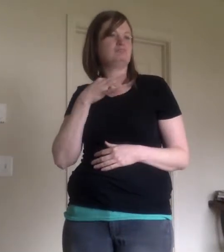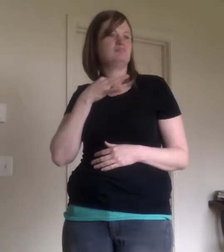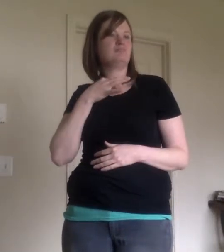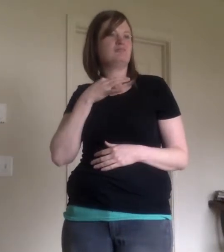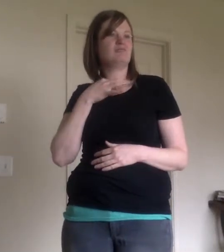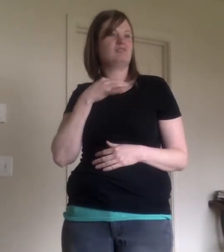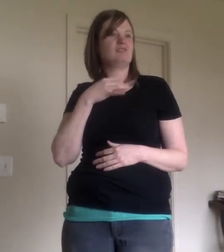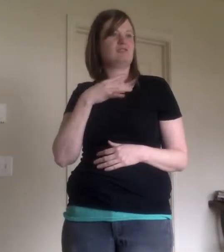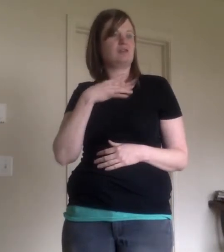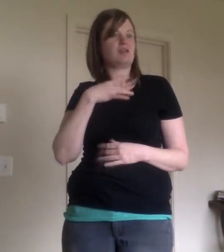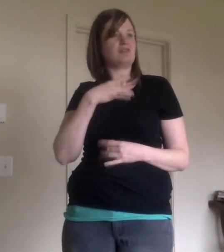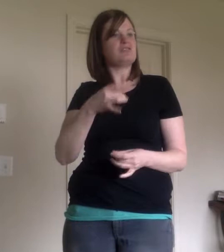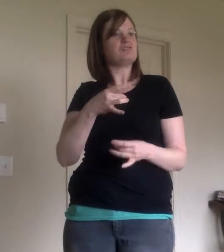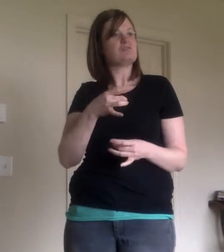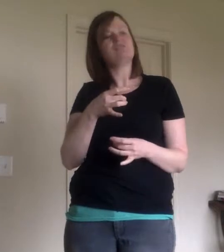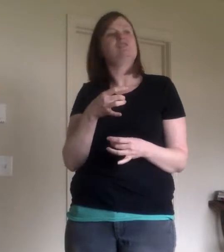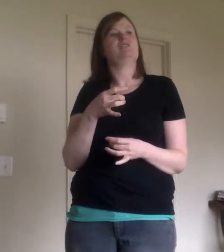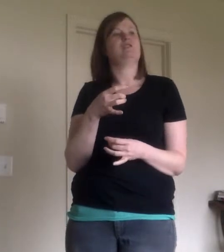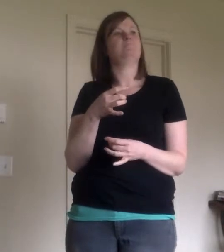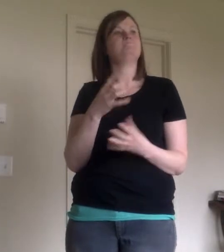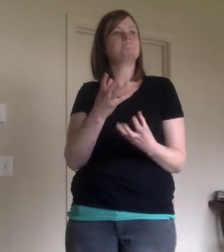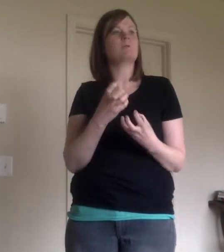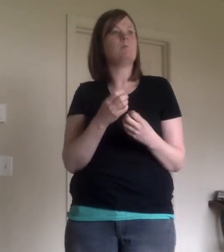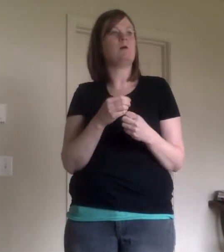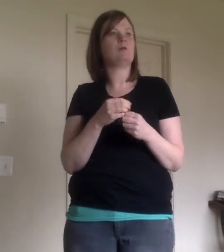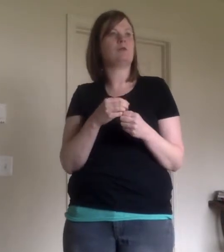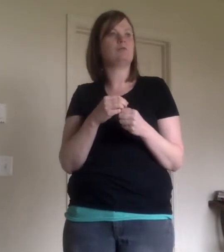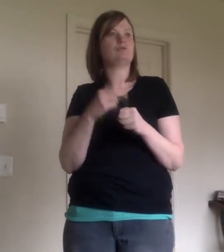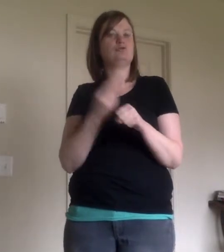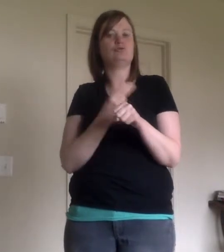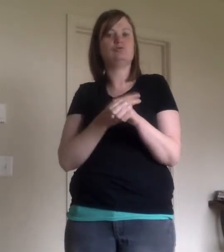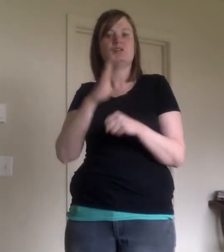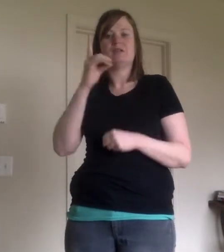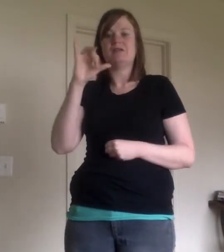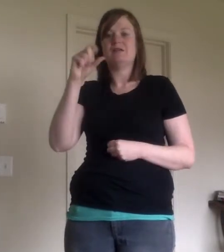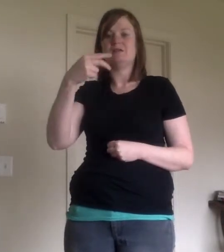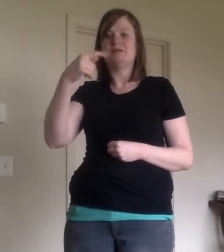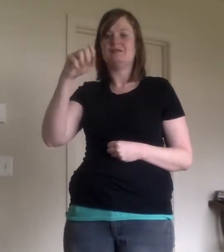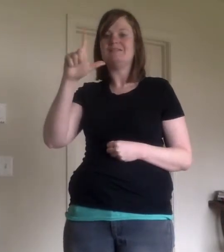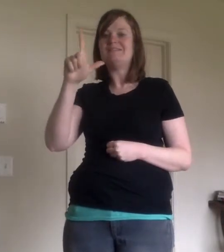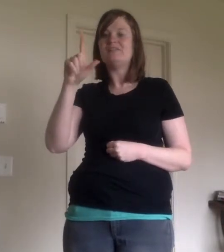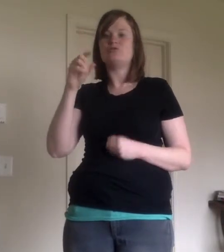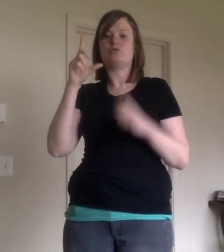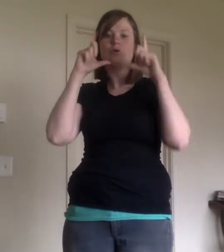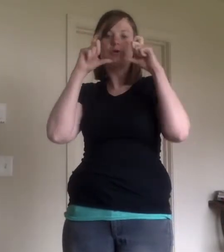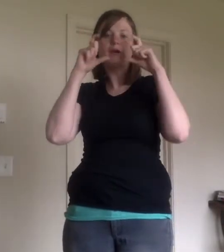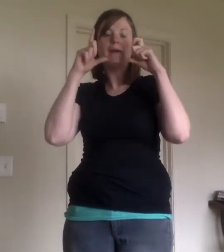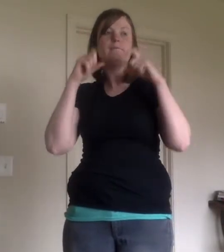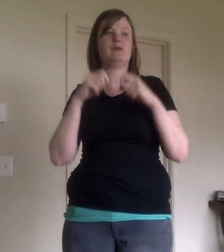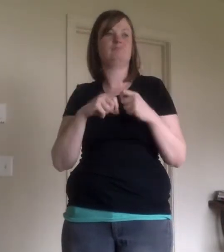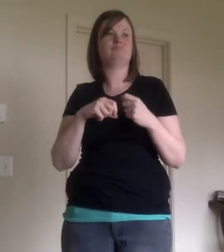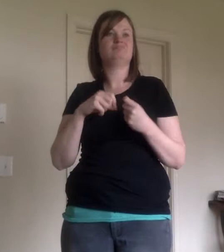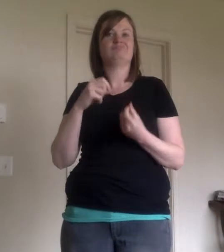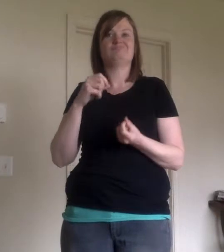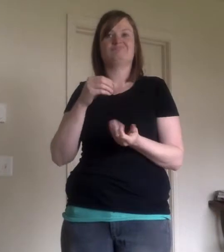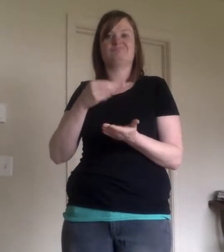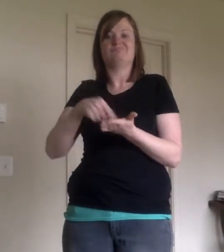camera. I spent about $1,300 on my digital setup and started shooting digital, but honestly, I just kind